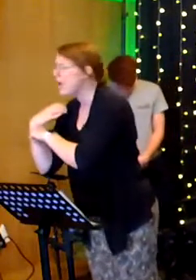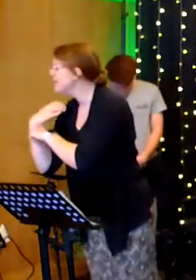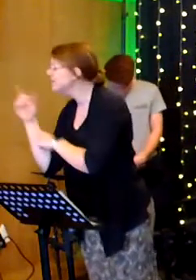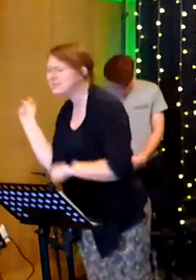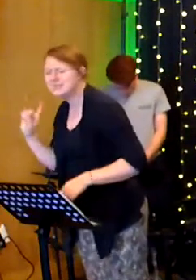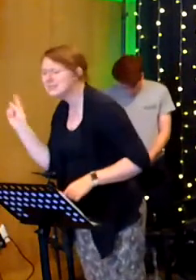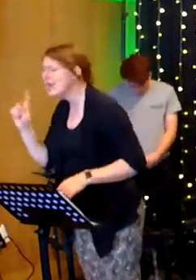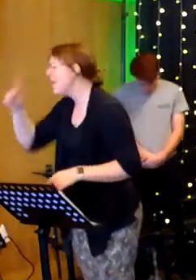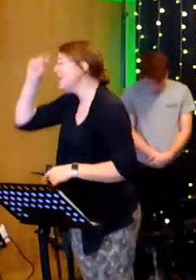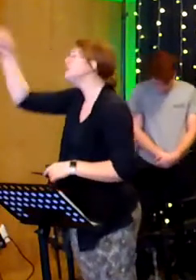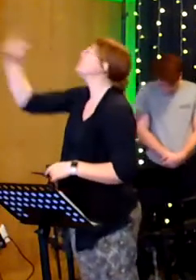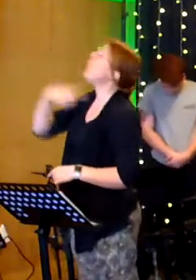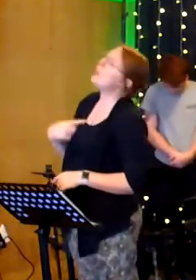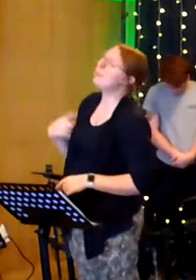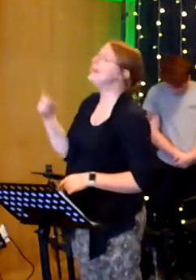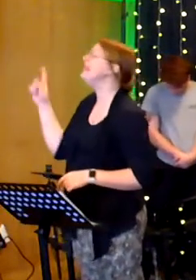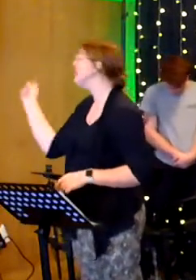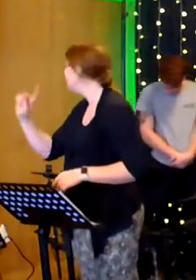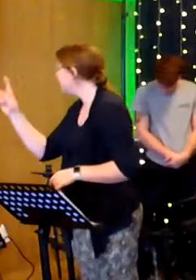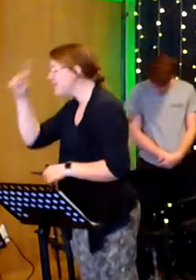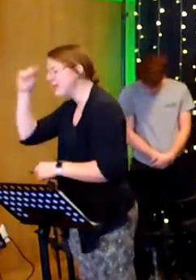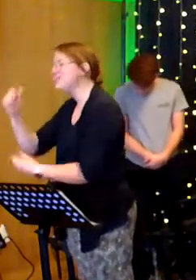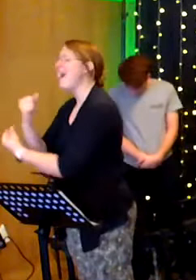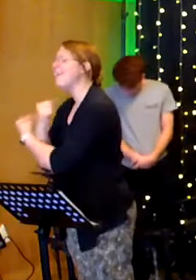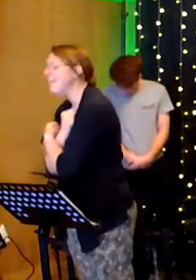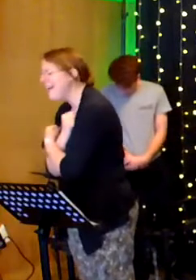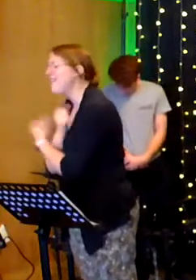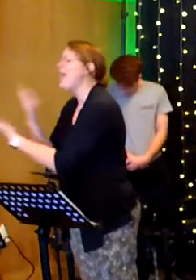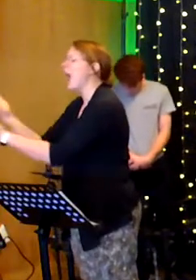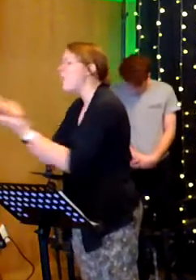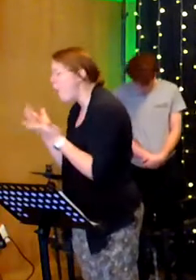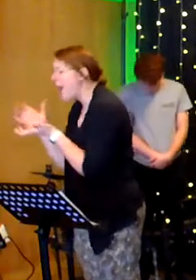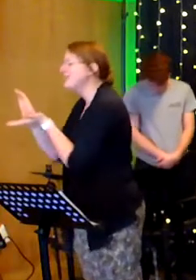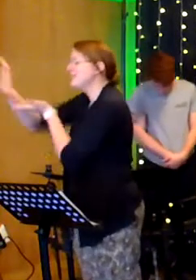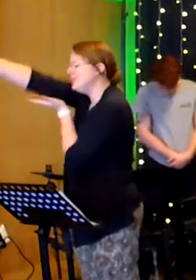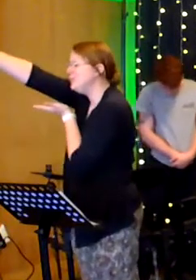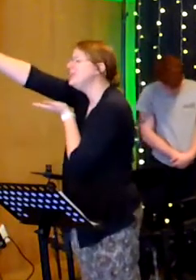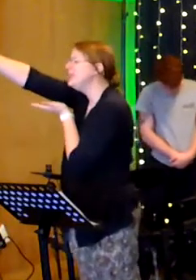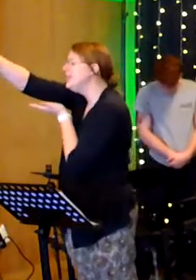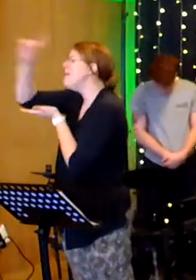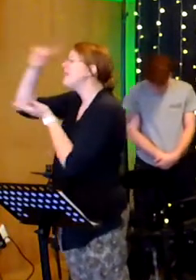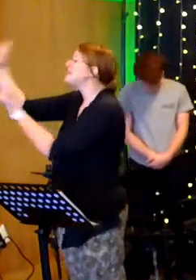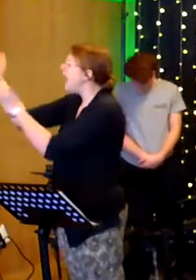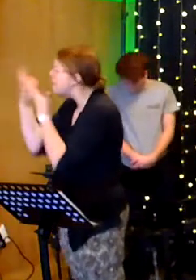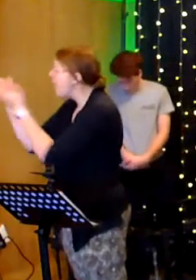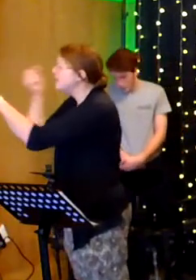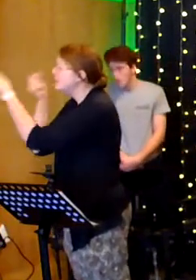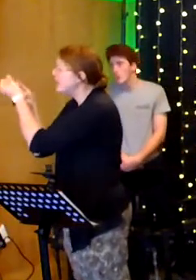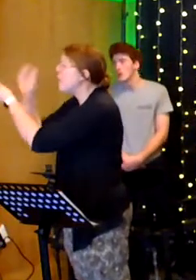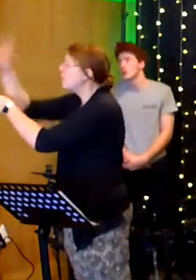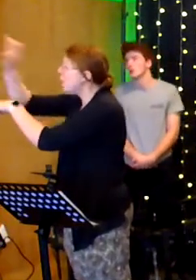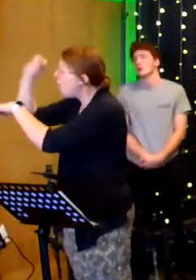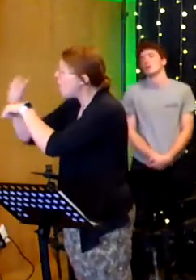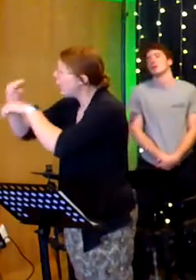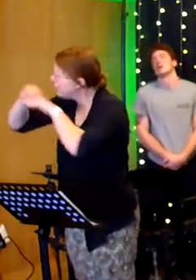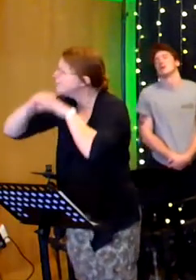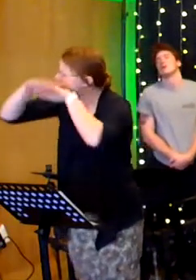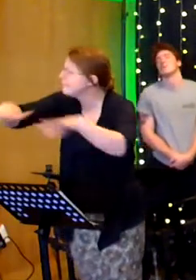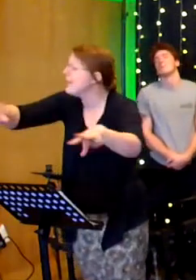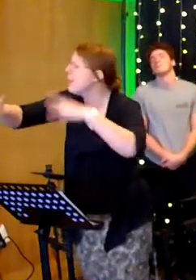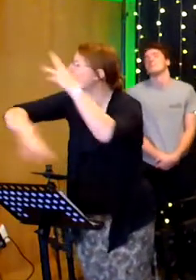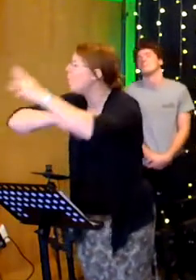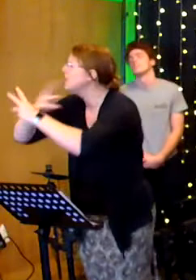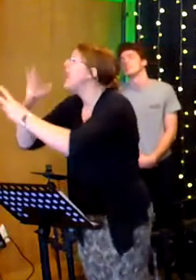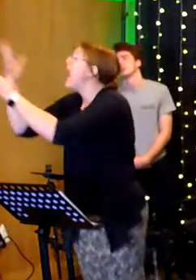to or told to, but it's out of our love and it's out of our commitment to you that we want to support your work in this world so that people can